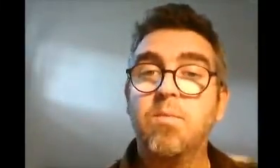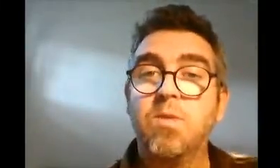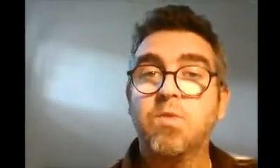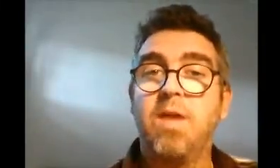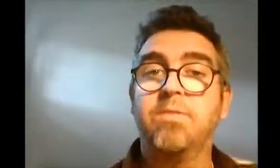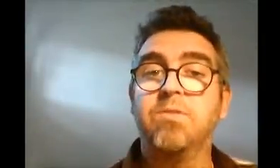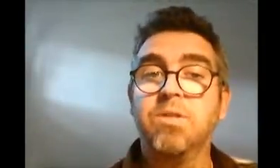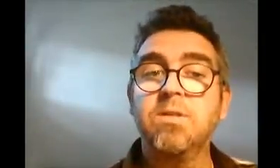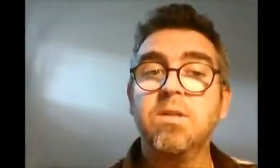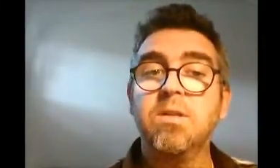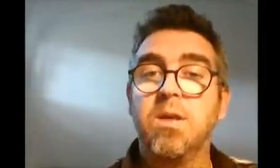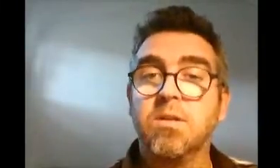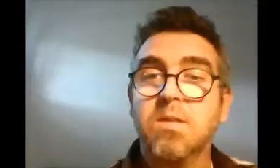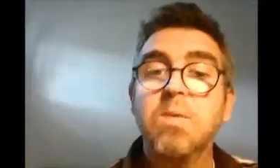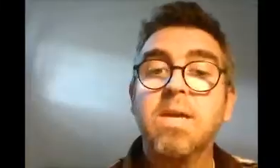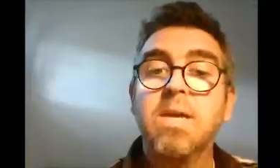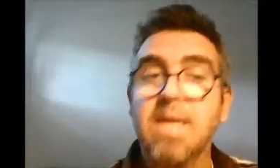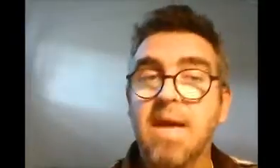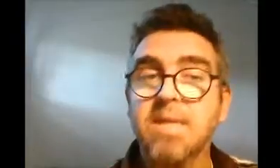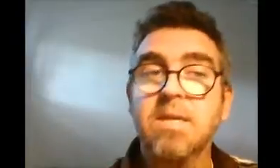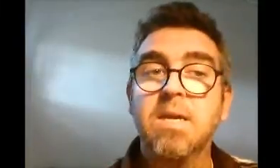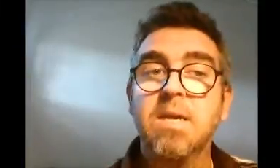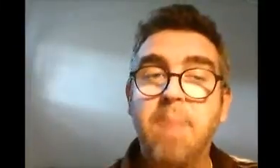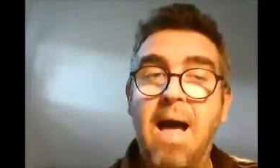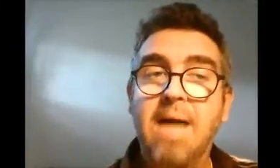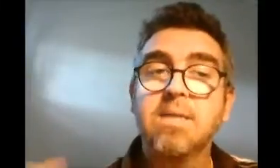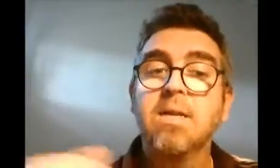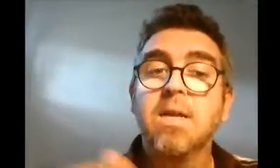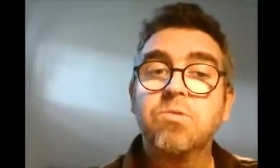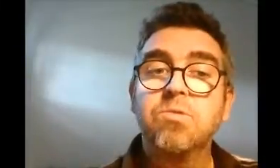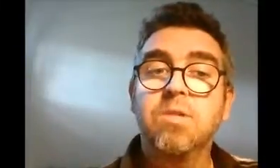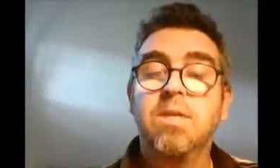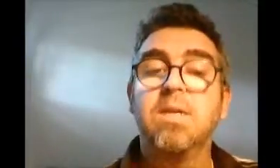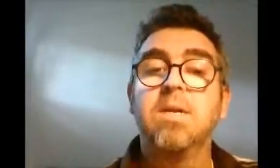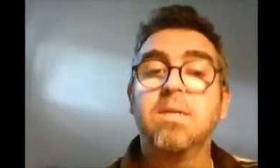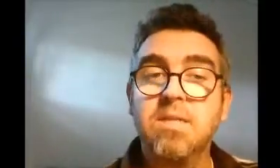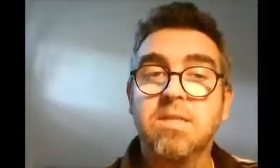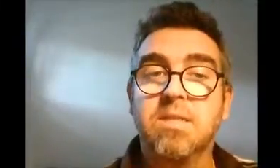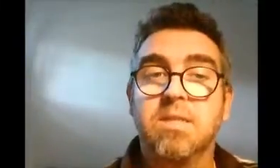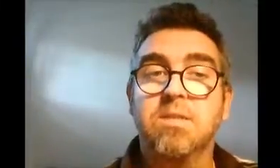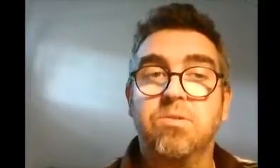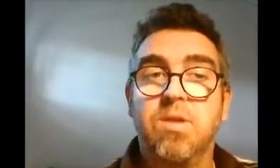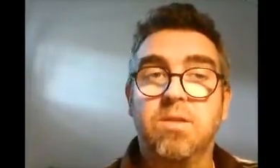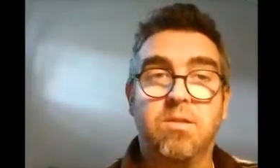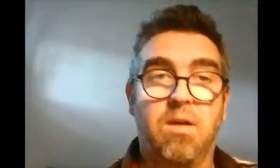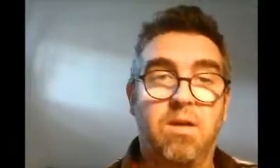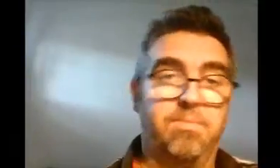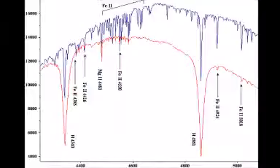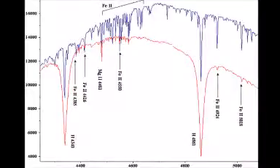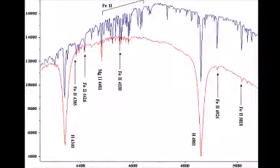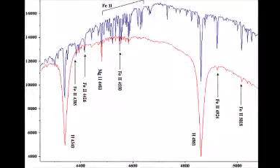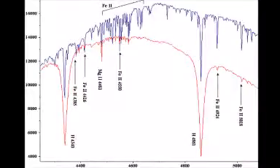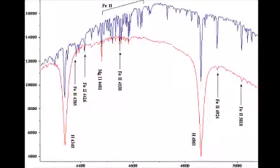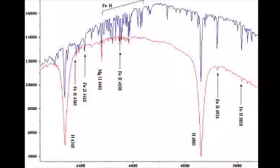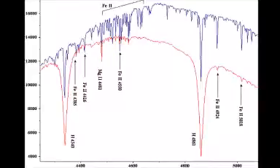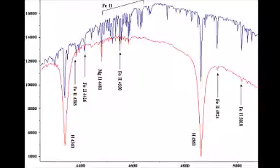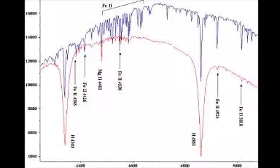once we have the intrinsic luminosity, we can get back to the distance to that star. As we have seen in a